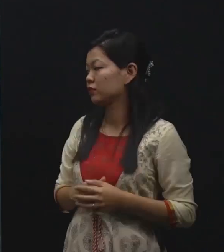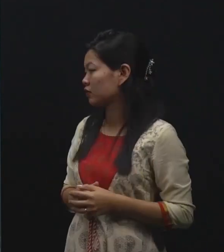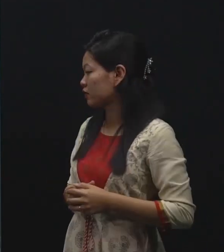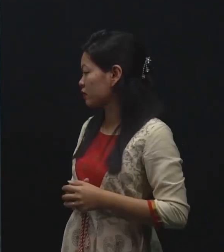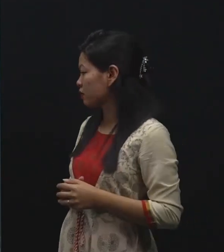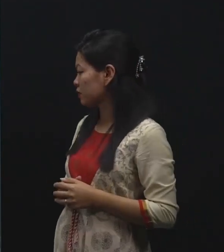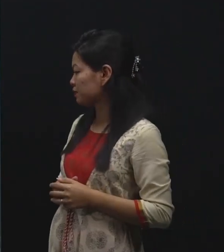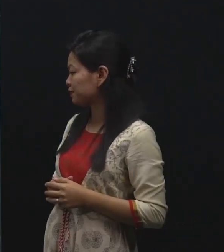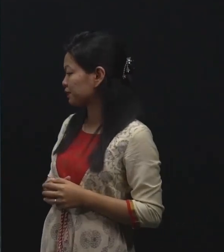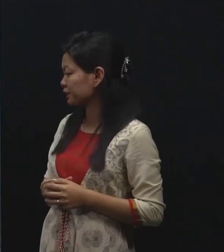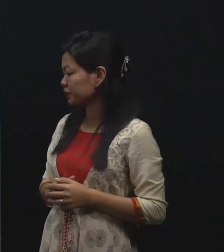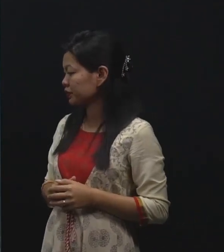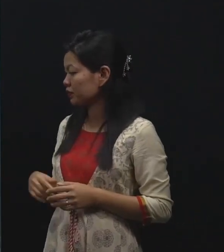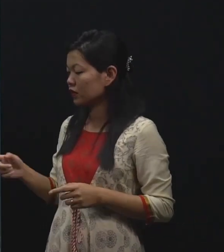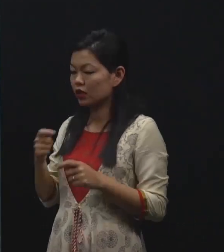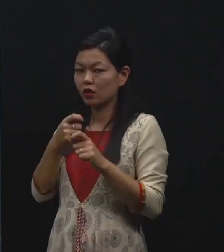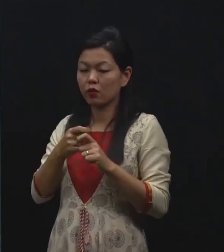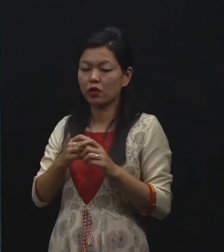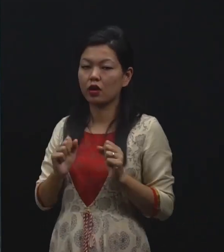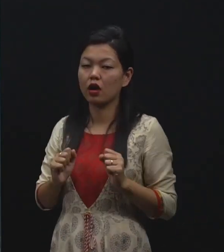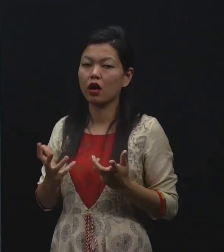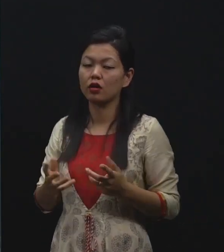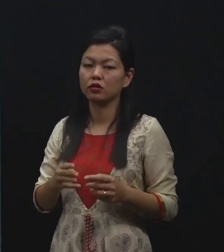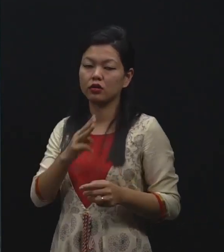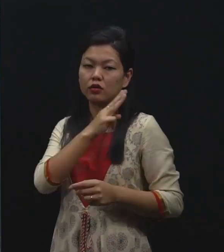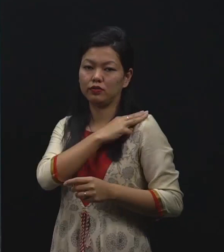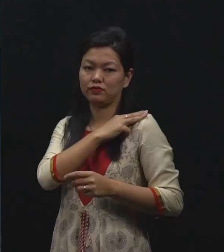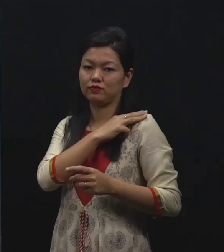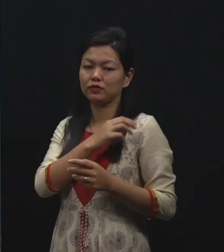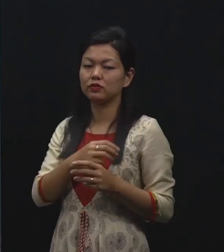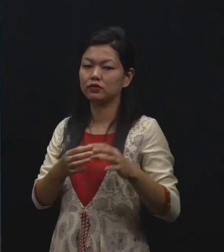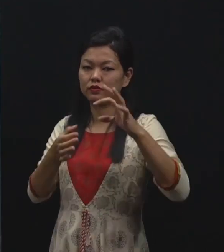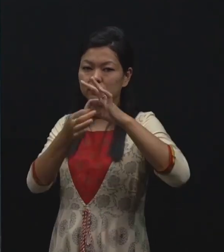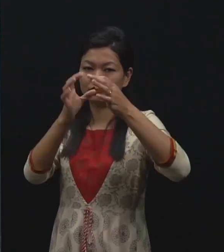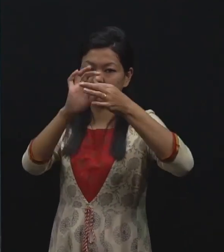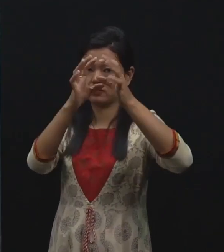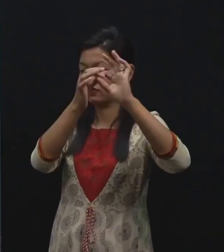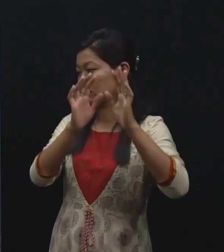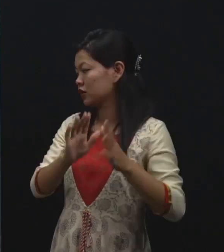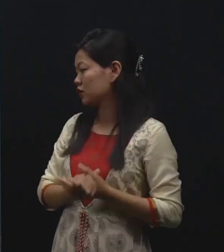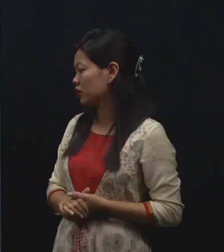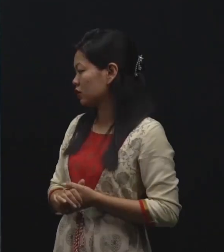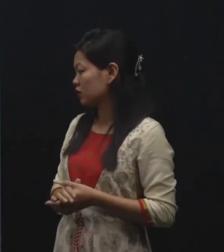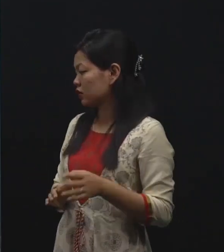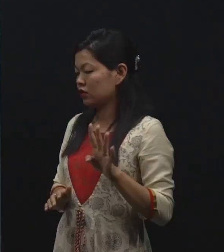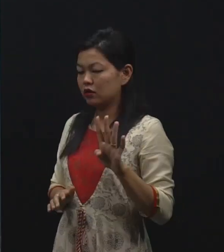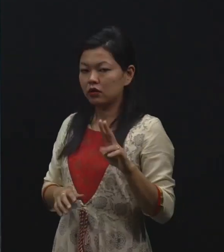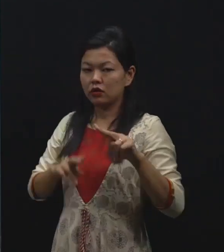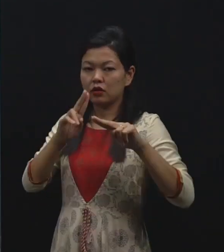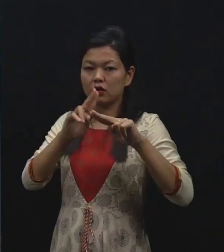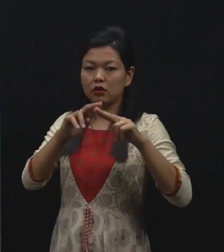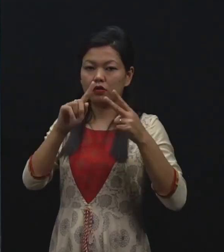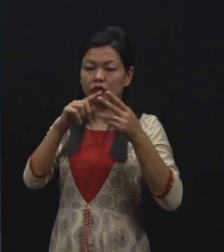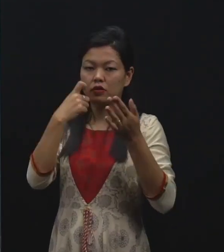police, and the hierarchy, okay. Now coming to the fourth point, that is FIR.